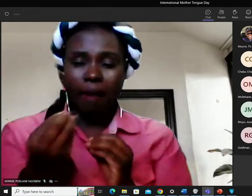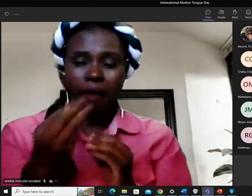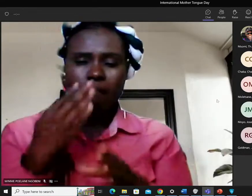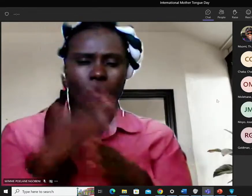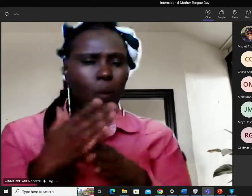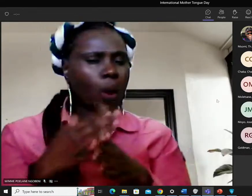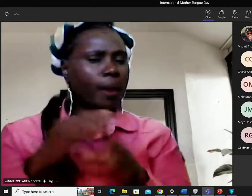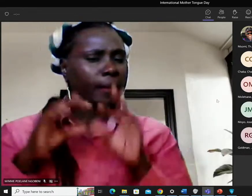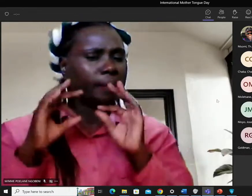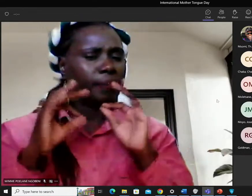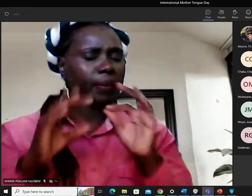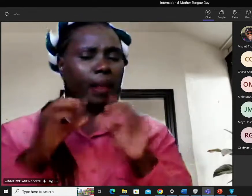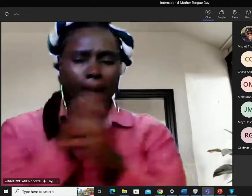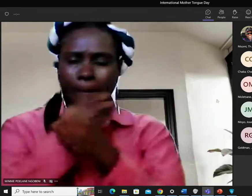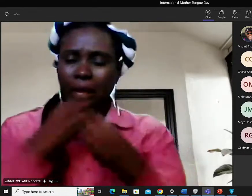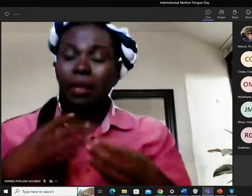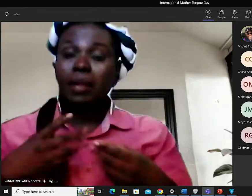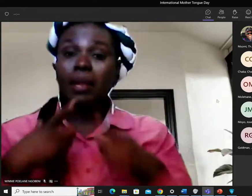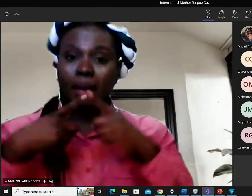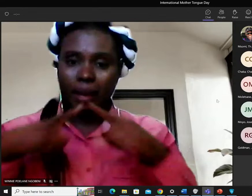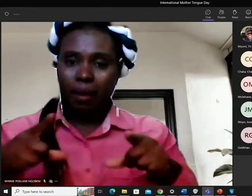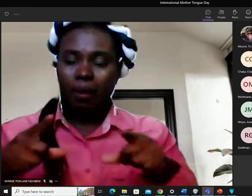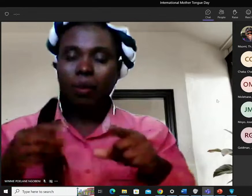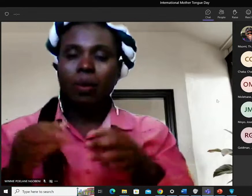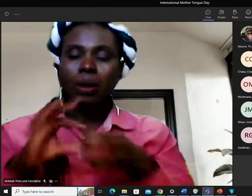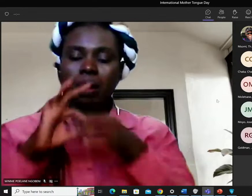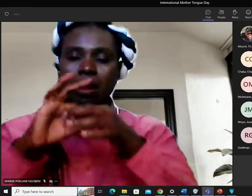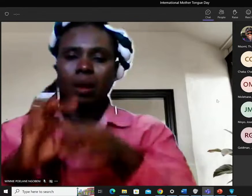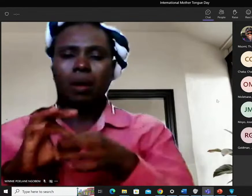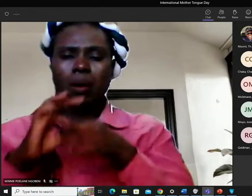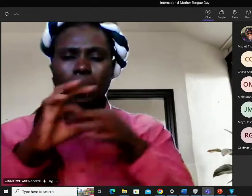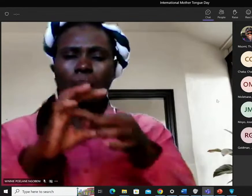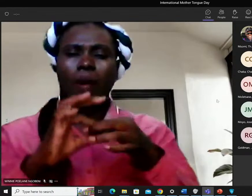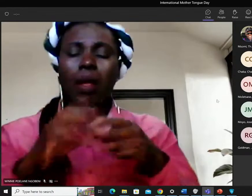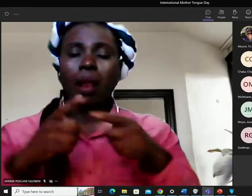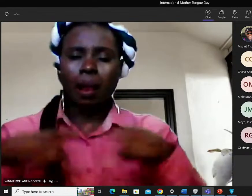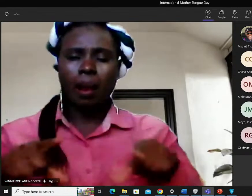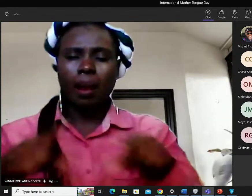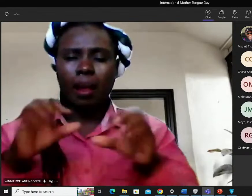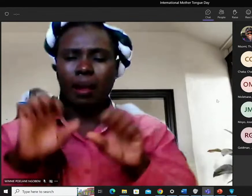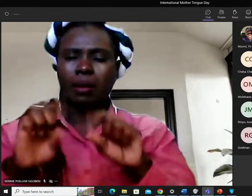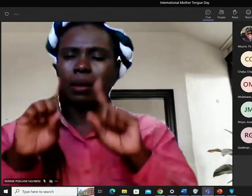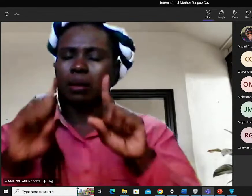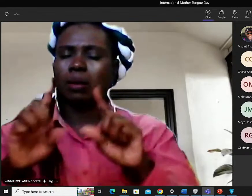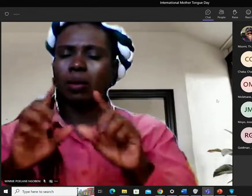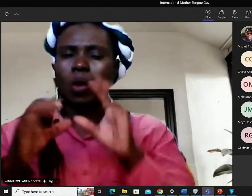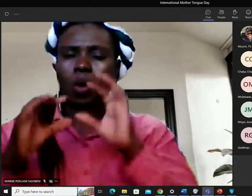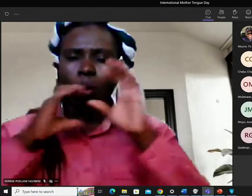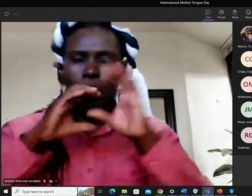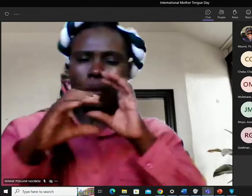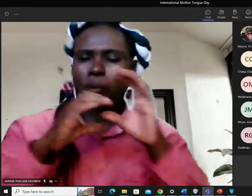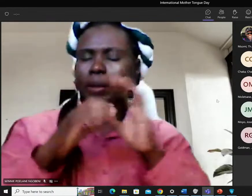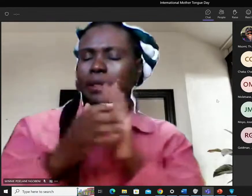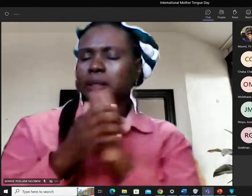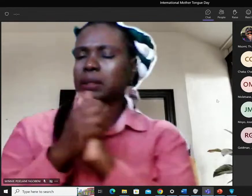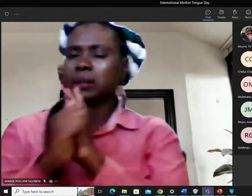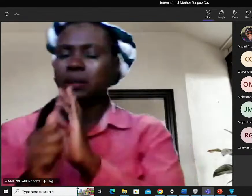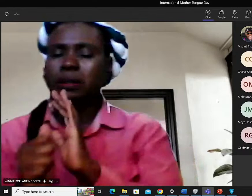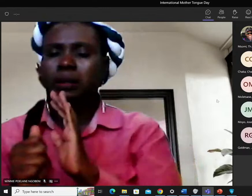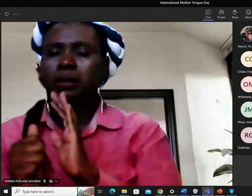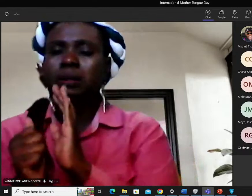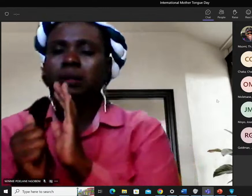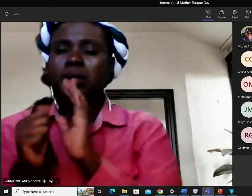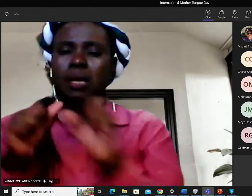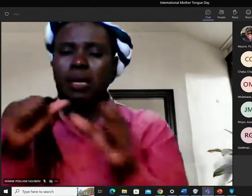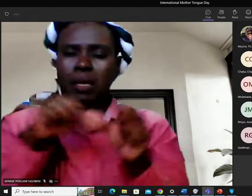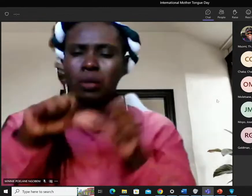multilingualism in education calls for the involvement of language education, communication skills, which is an essential tool